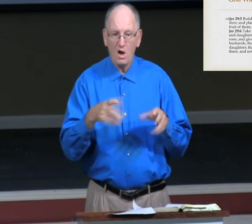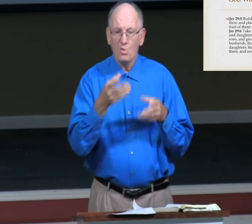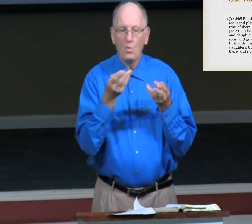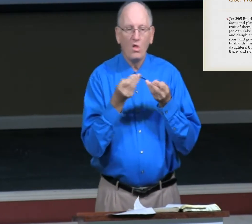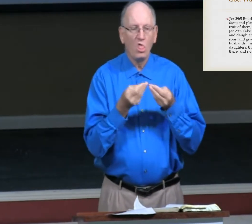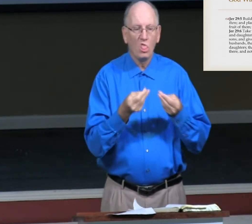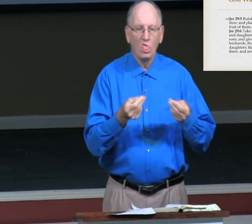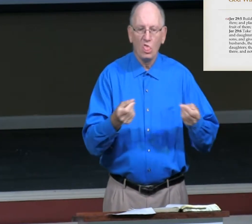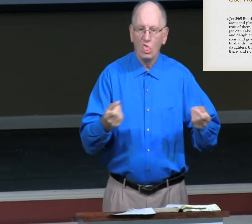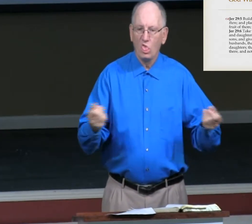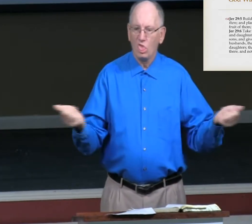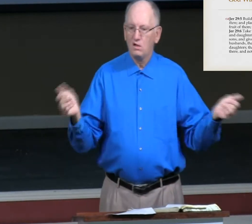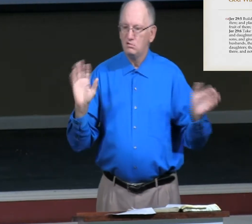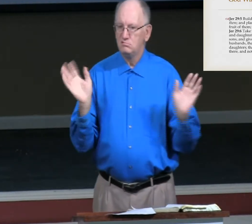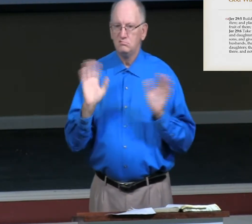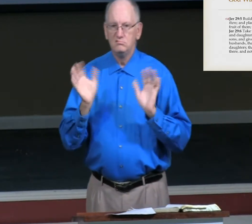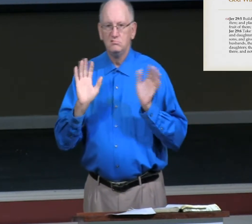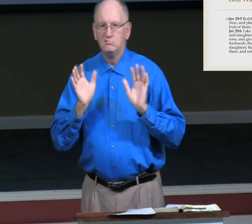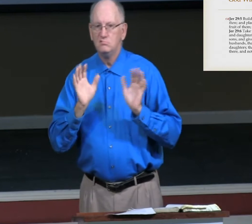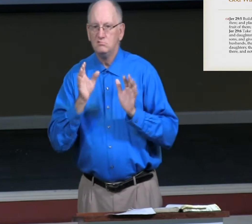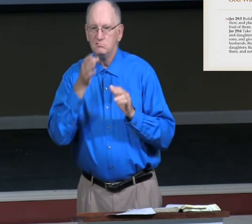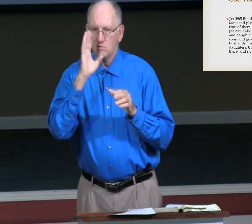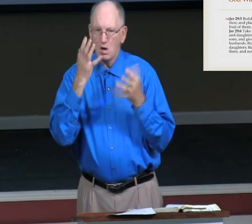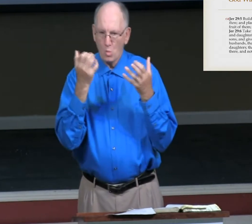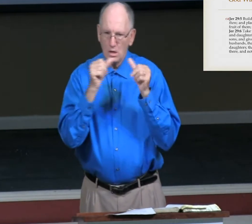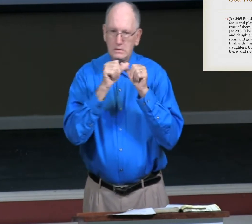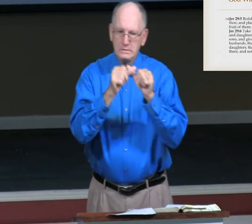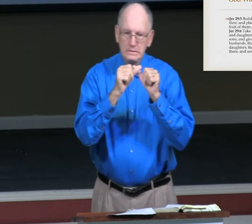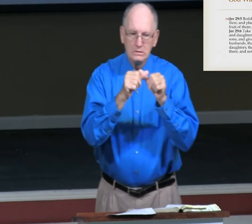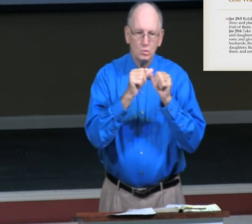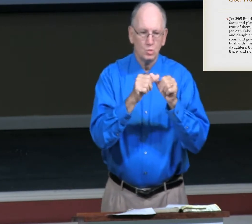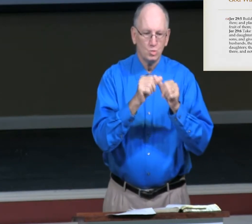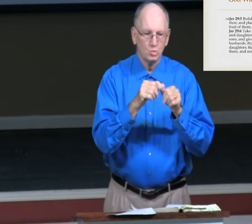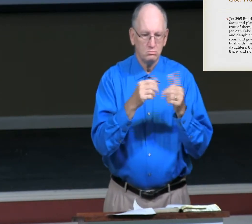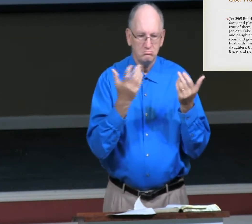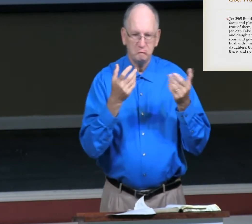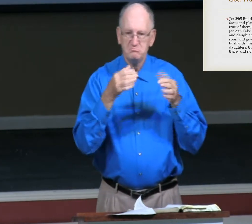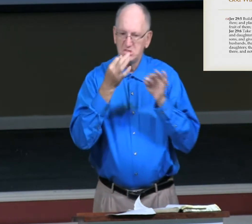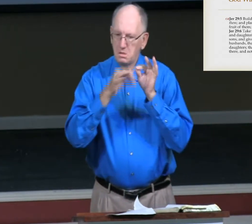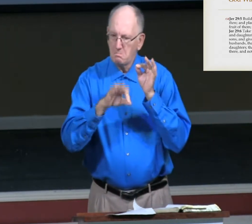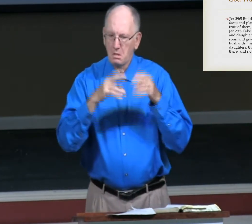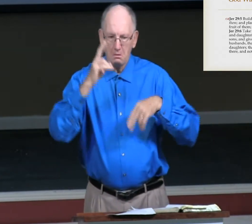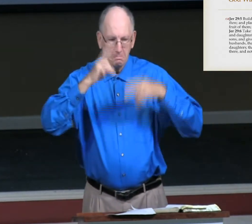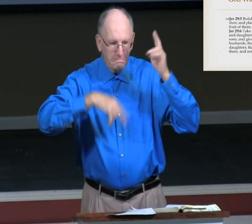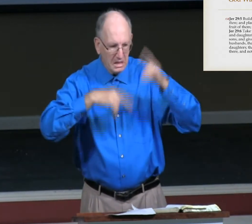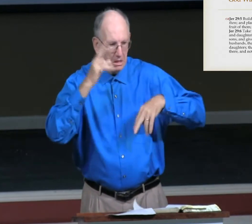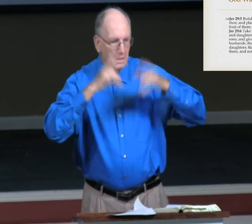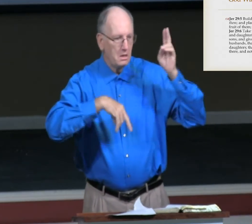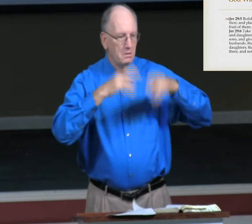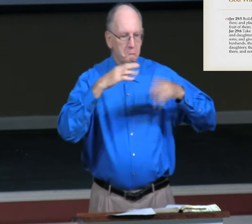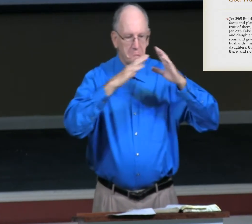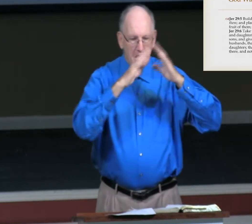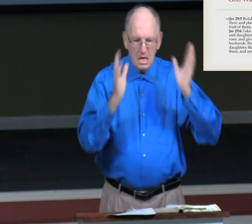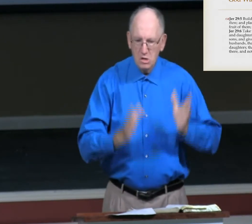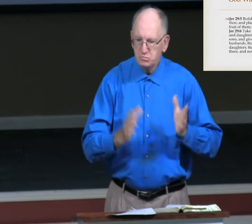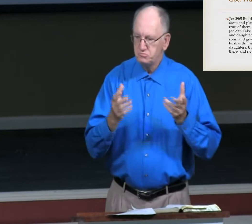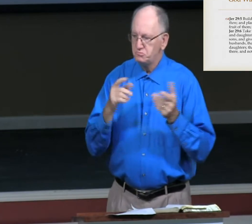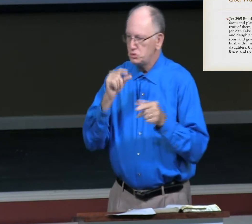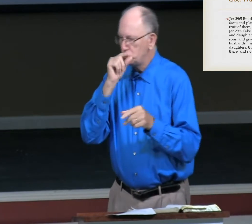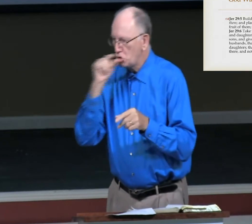So God doesn't want you to fade away. God does want you to continue. You know, continue